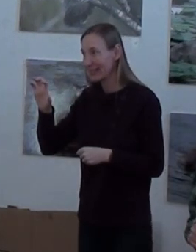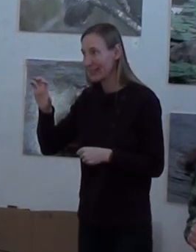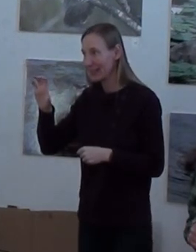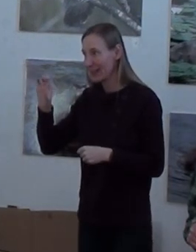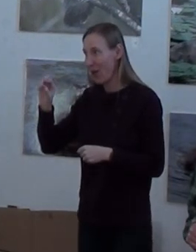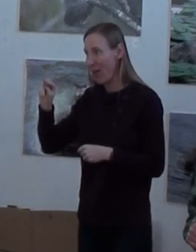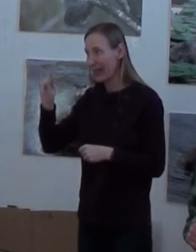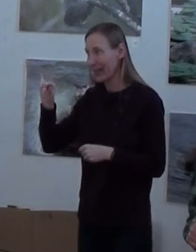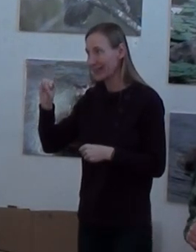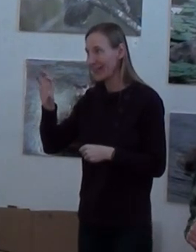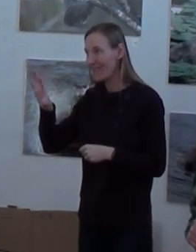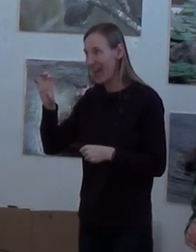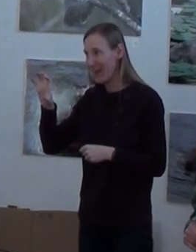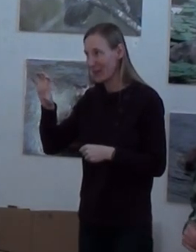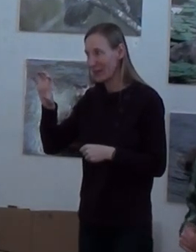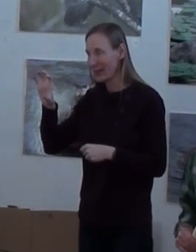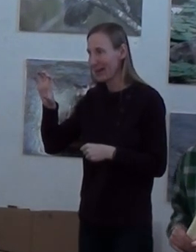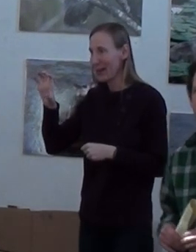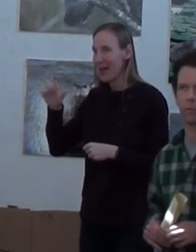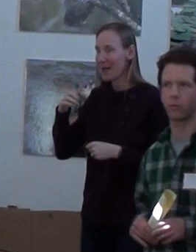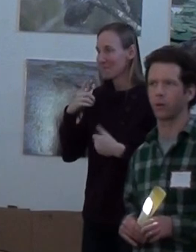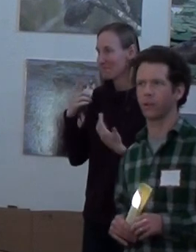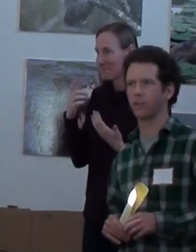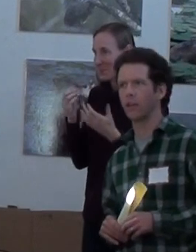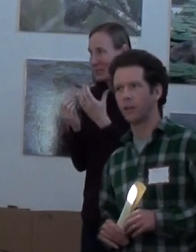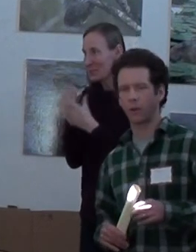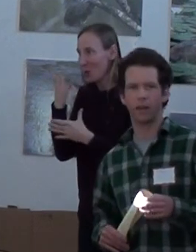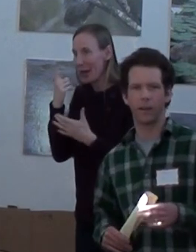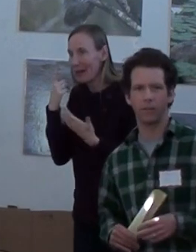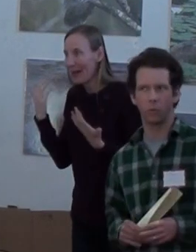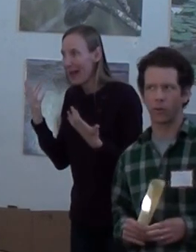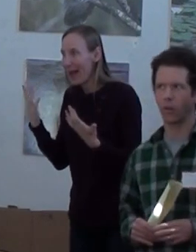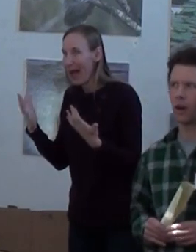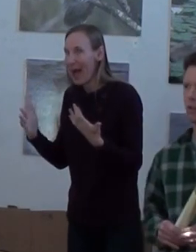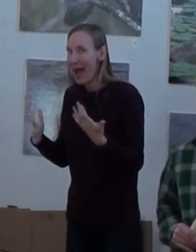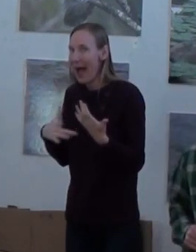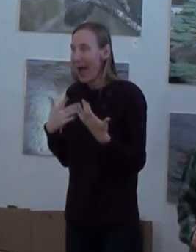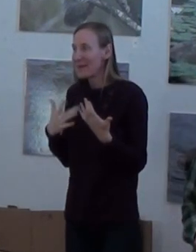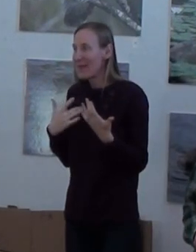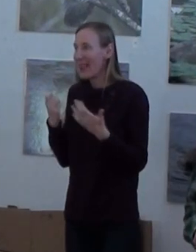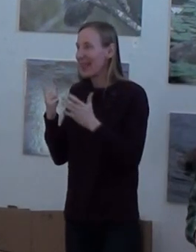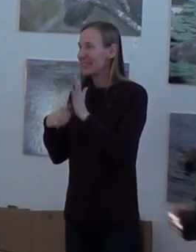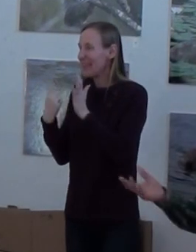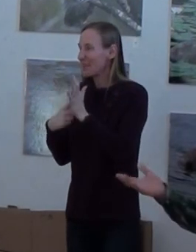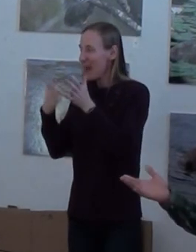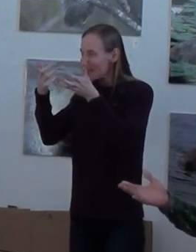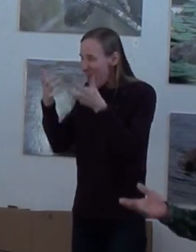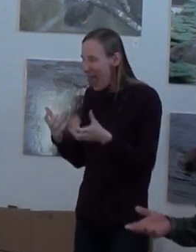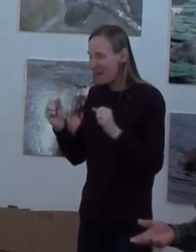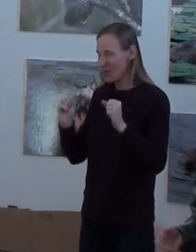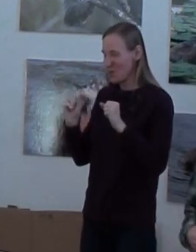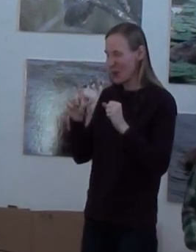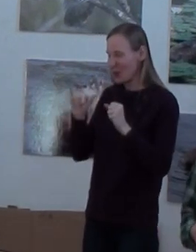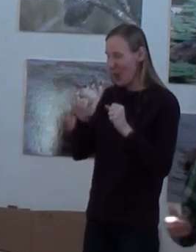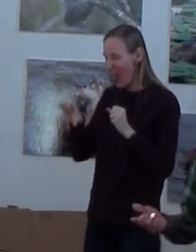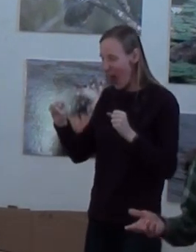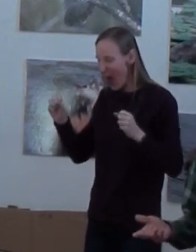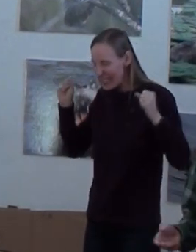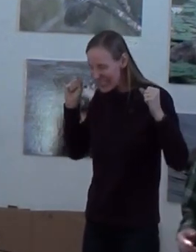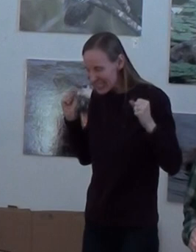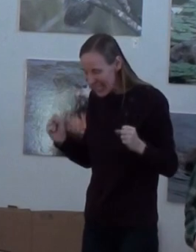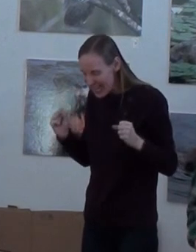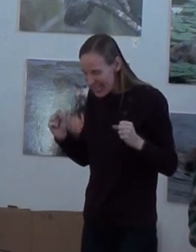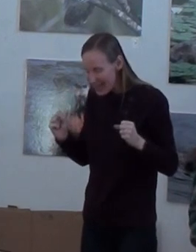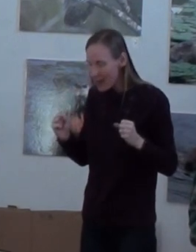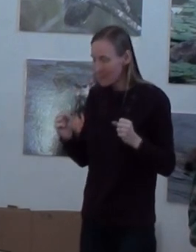spring with. It's amazing. I always feel like Rumpelstiltskin in some springs where you have a heavy winter loss and you're like got all these empty boxes turning straw into